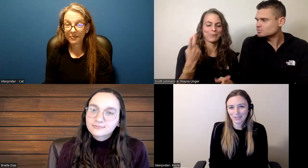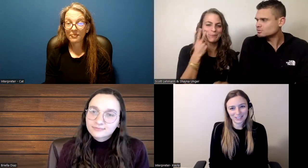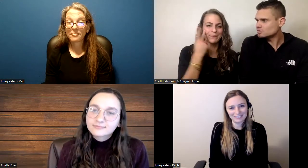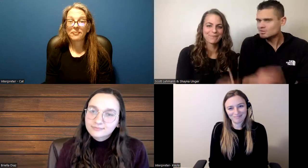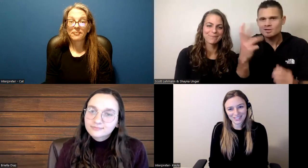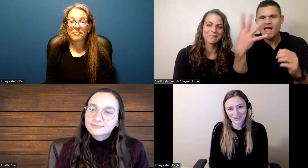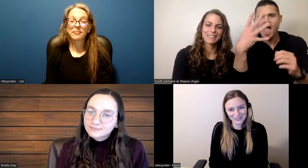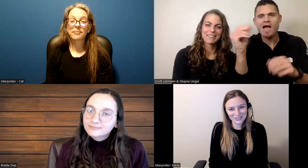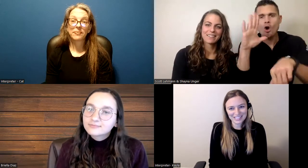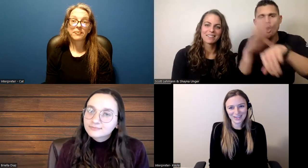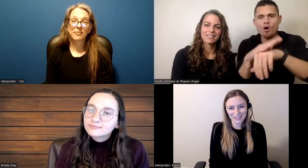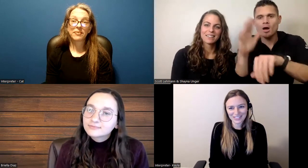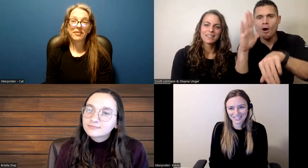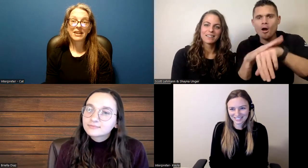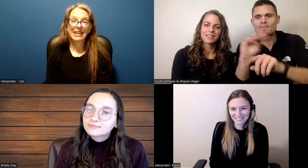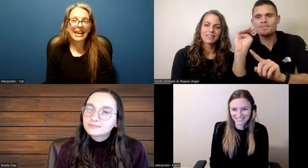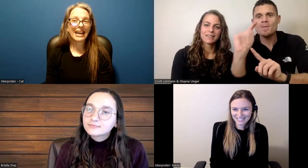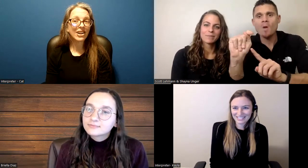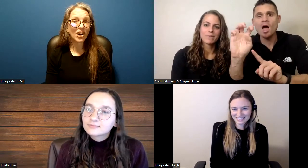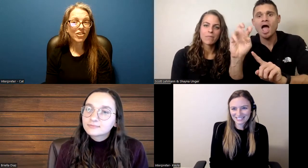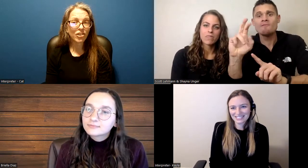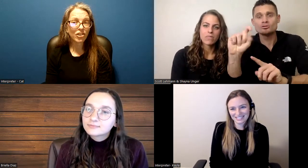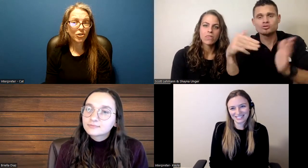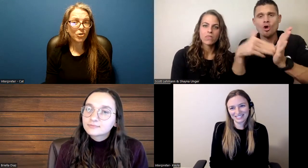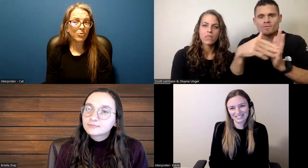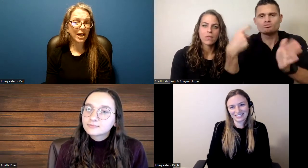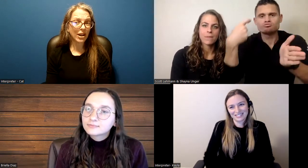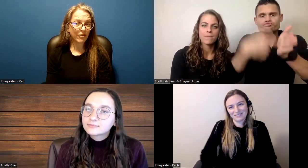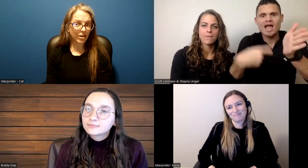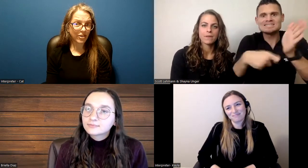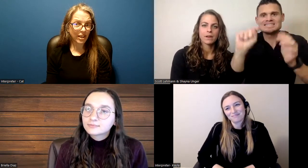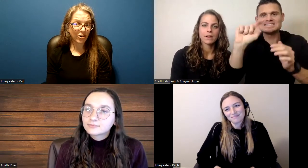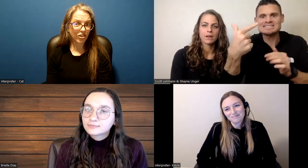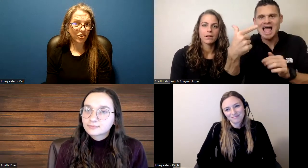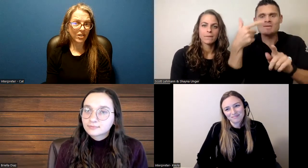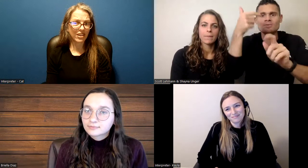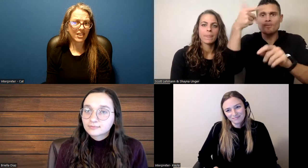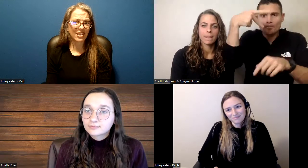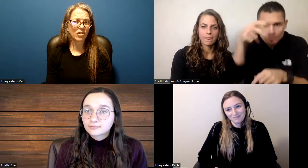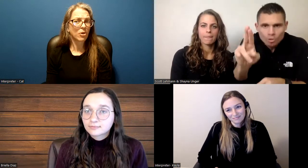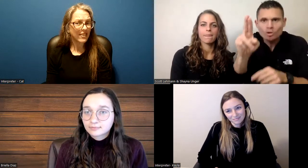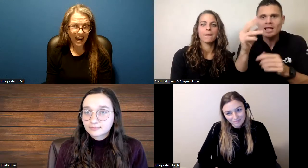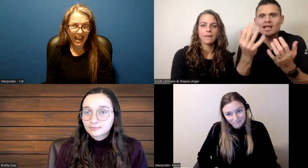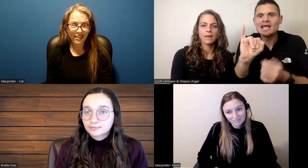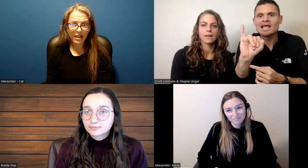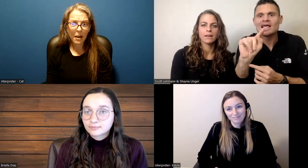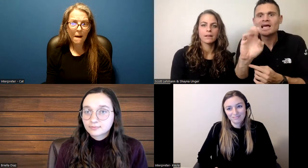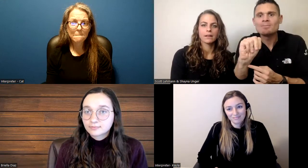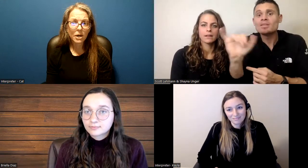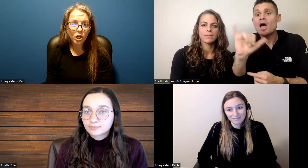of preparation. So we'll see how it goes. Yeah, and on to Mount Everest there too, there's price